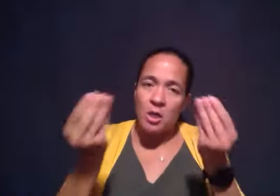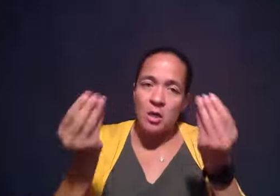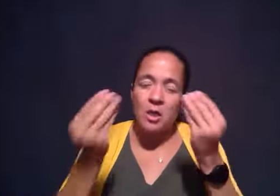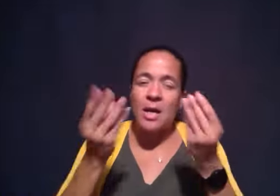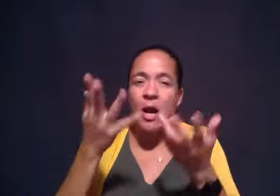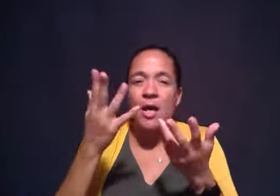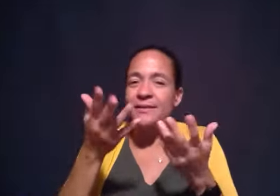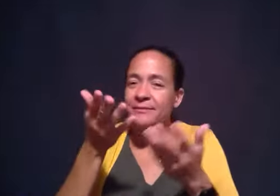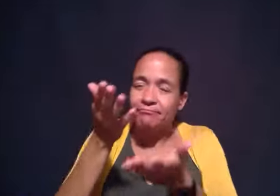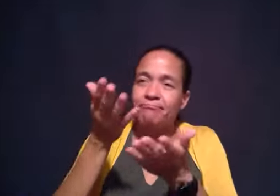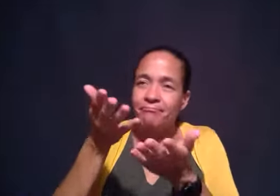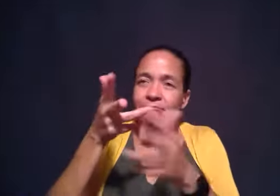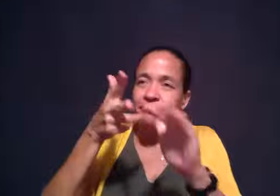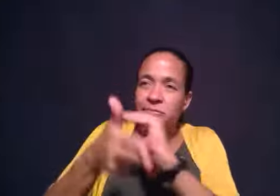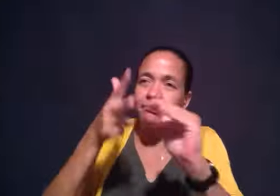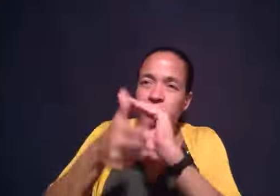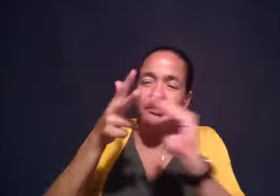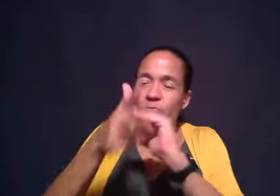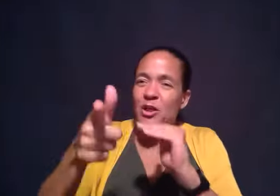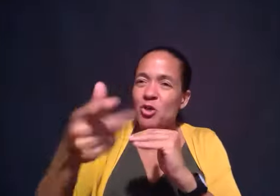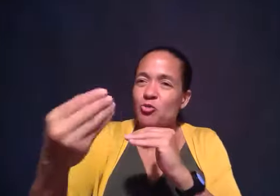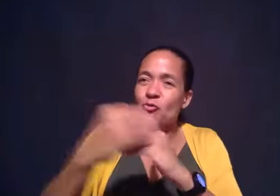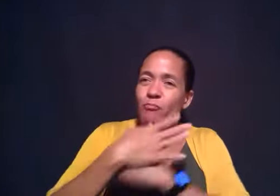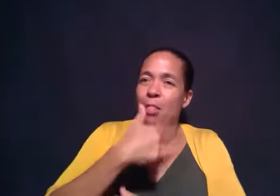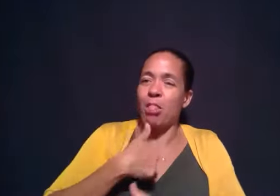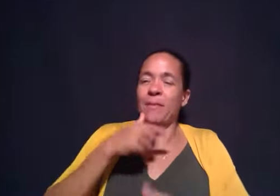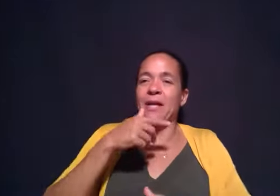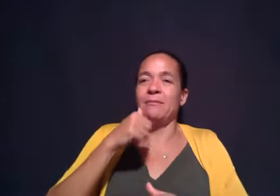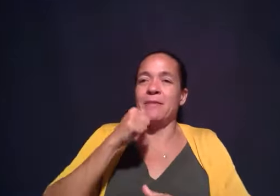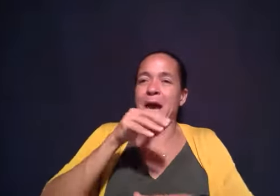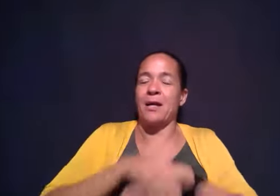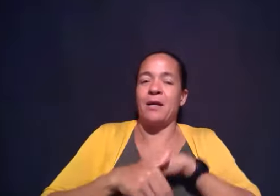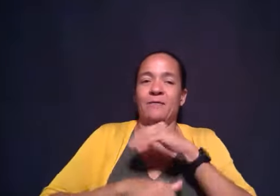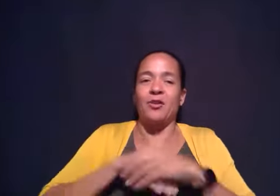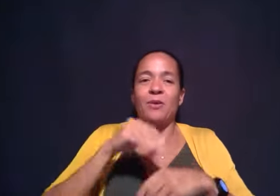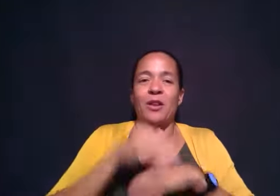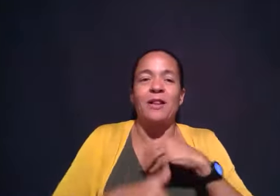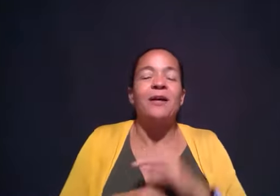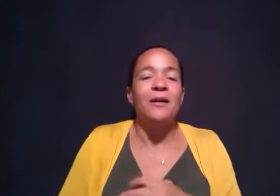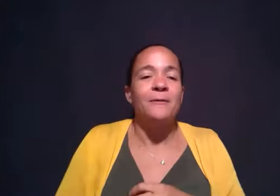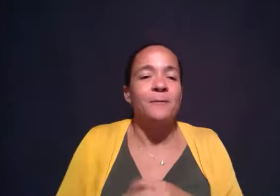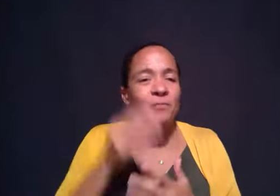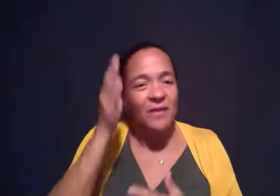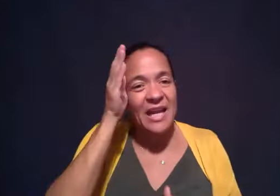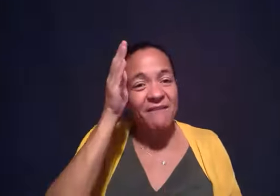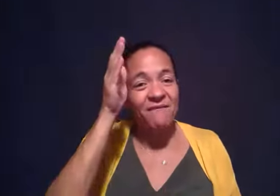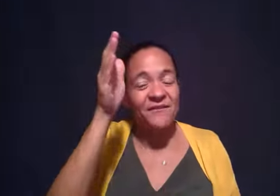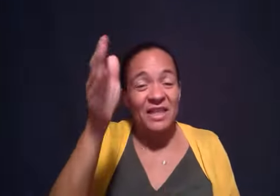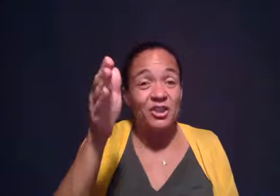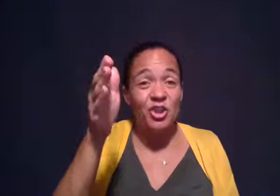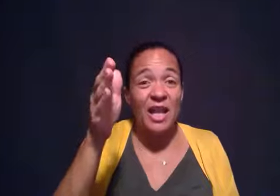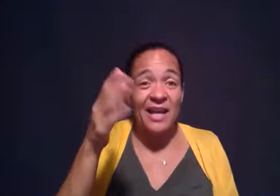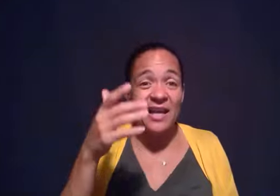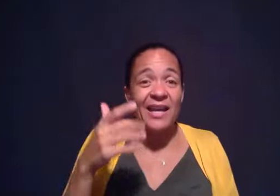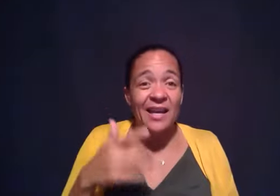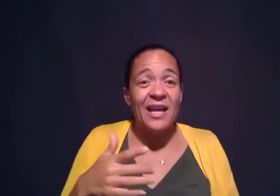uncomfortable. And eventually I get backed into a corner because I'm not all the way in and I'm not all the way out, and I'm